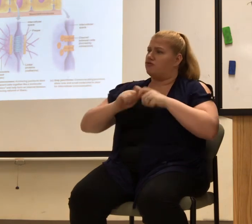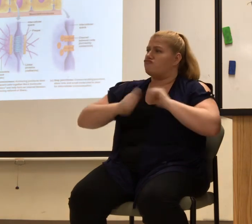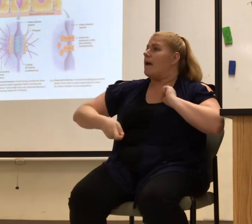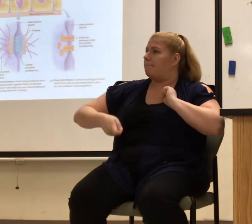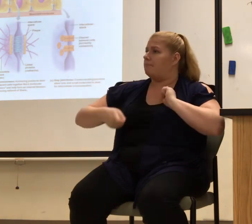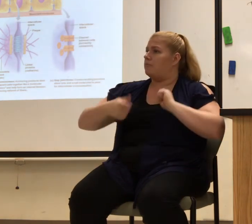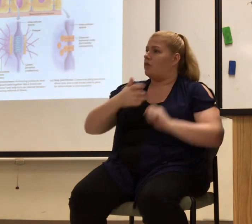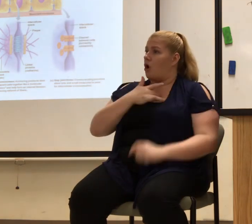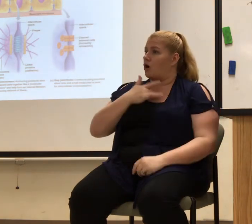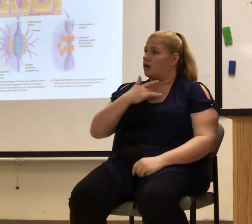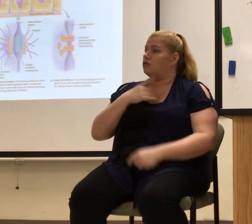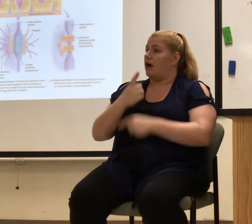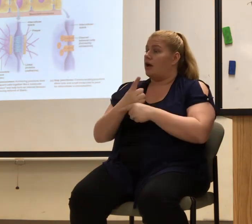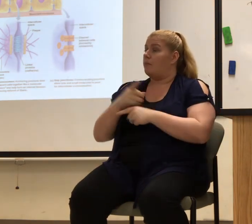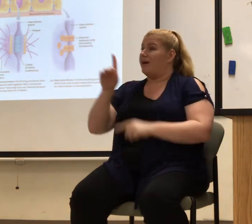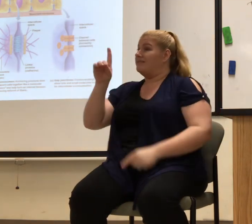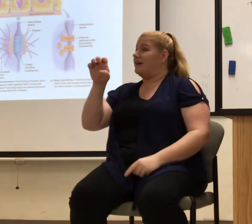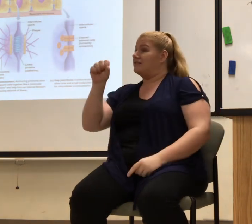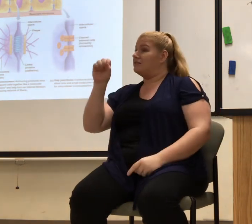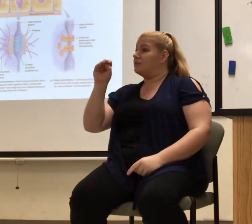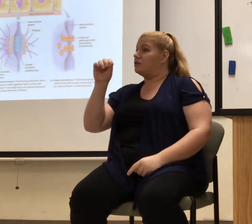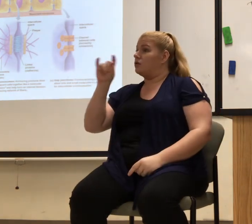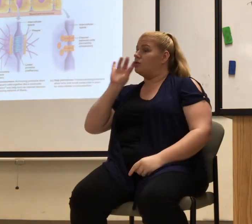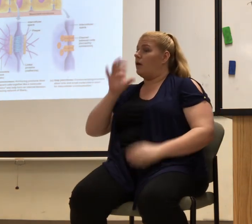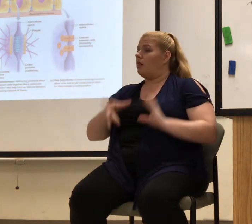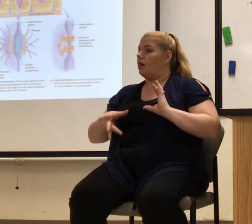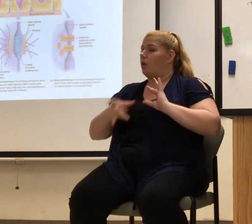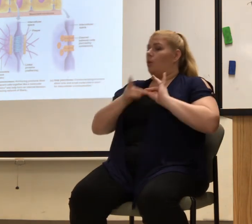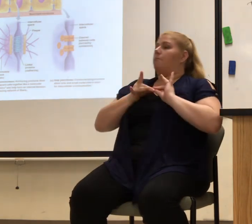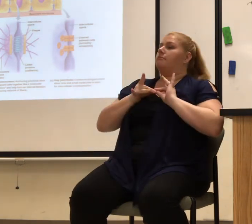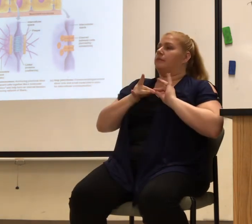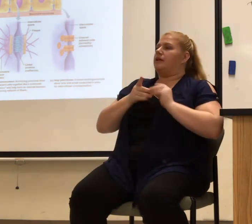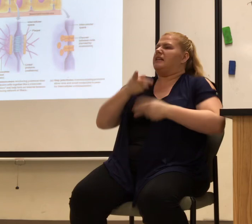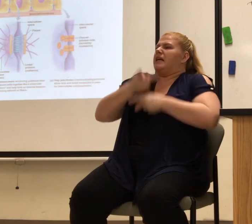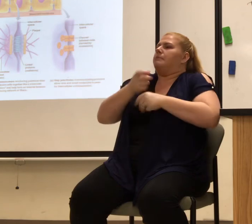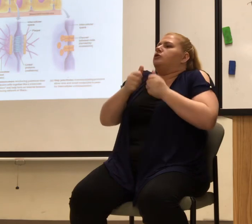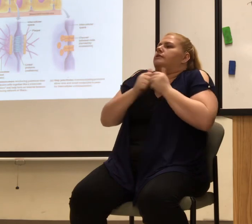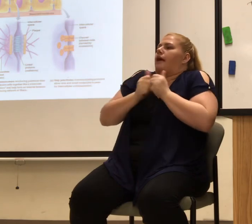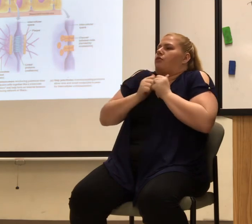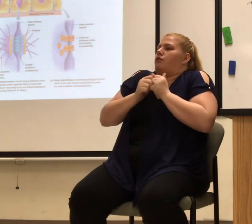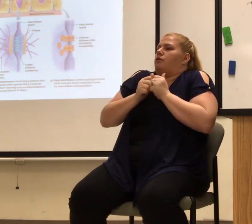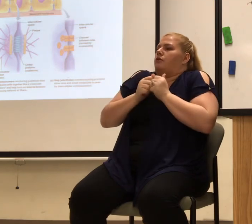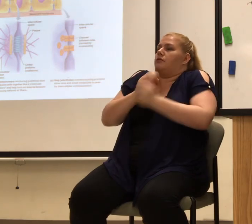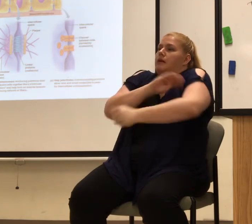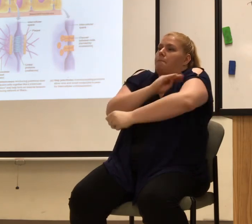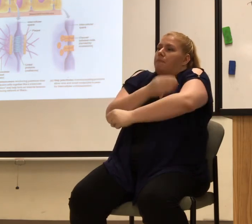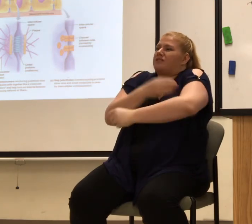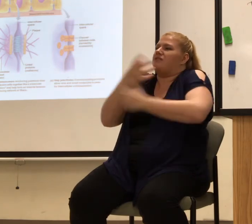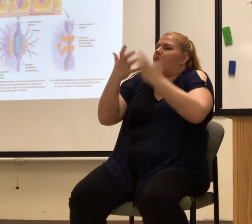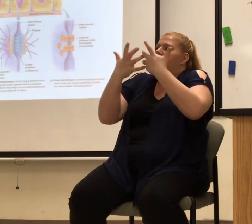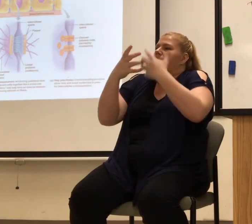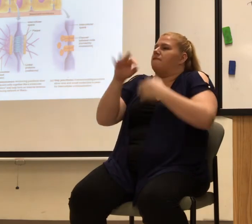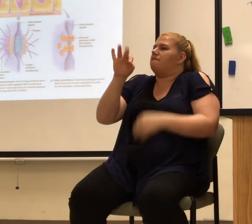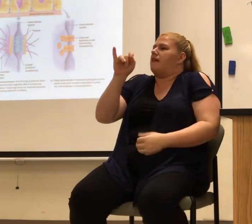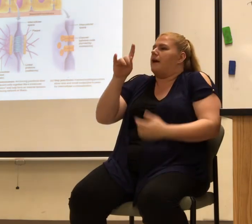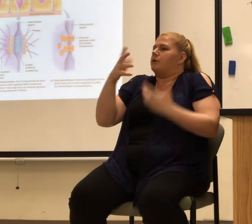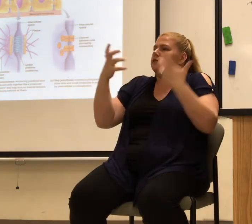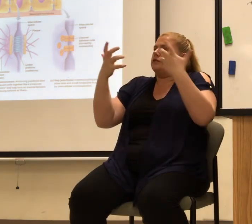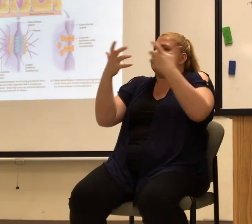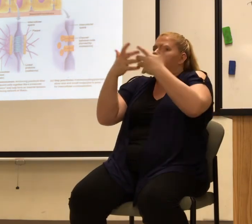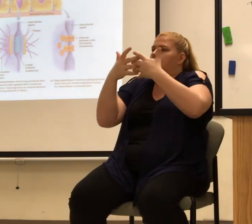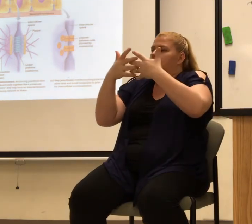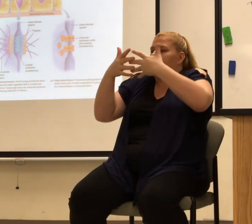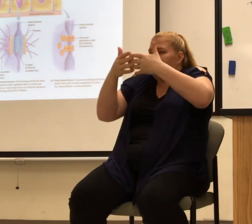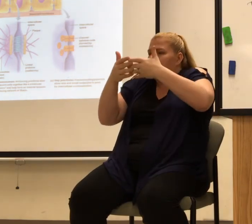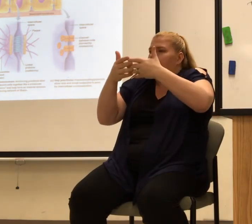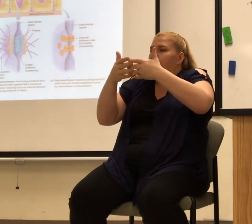in cardiac muscle help kind of keep the cardiac muscle fibers glued together, so when you generate pressure, things don't